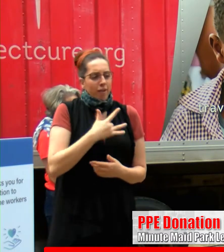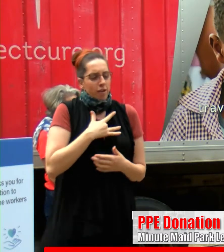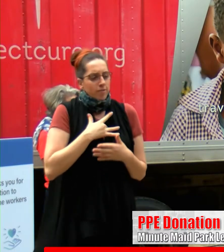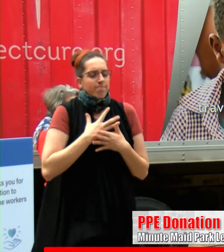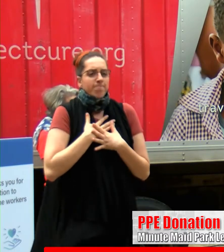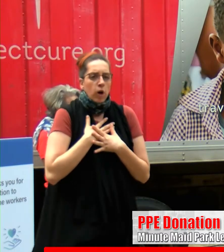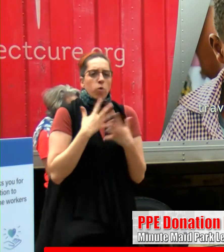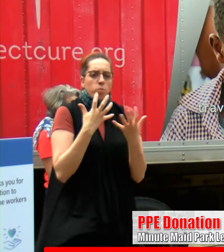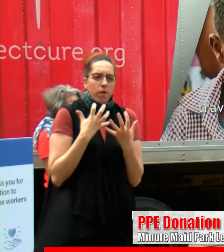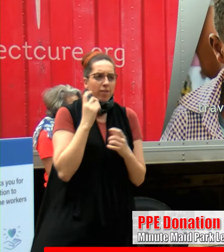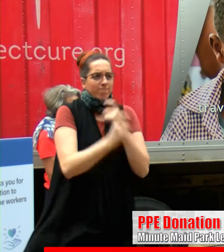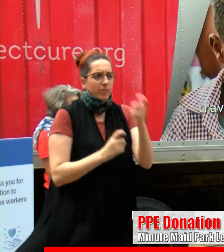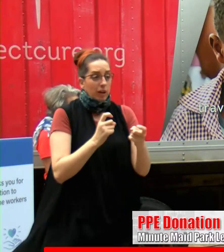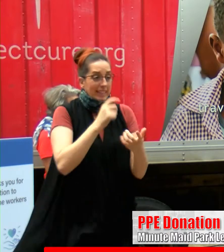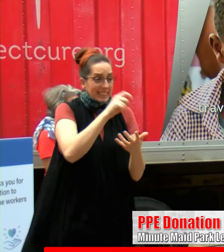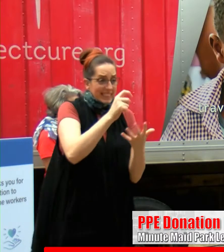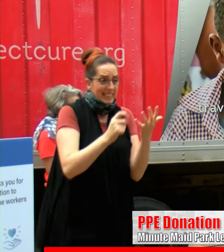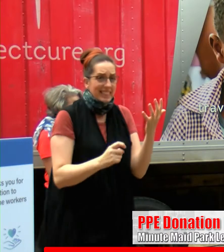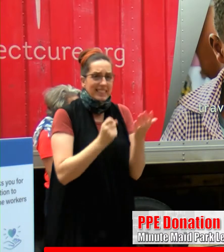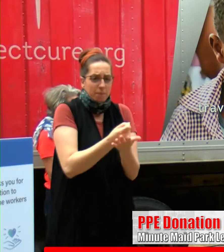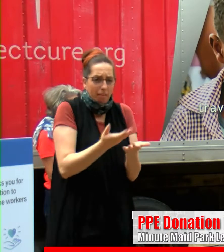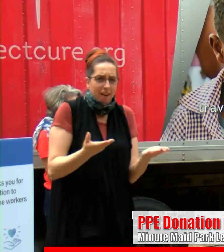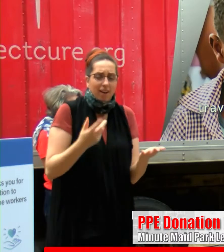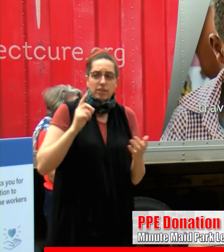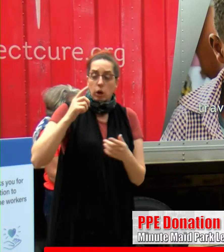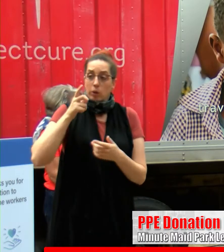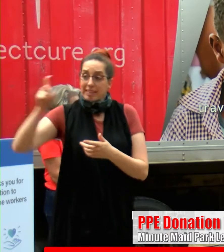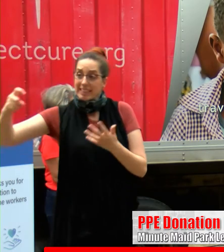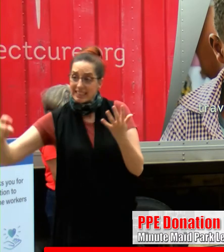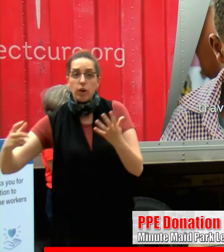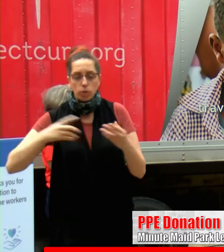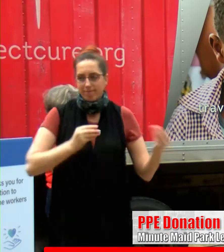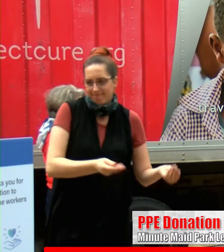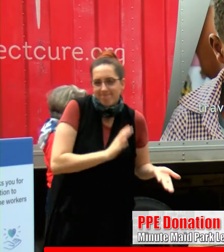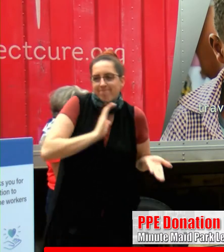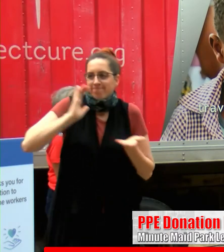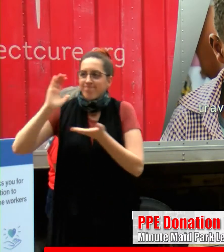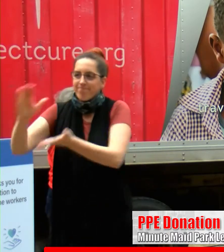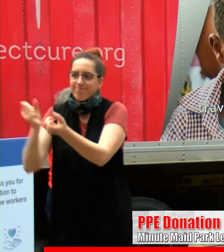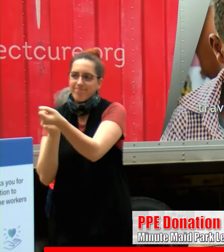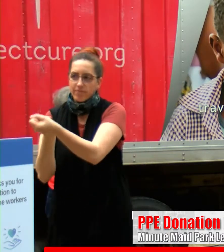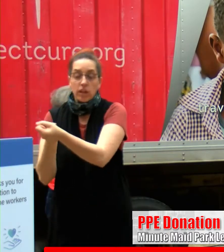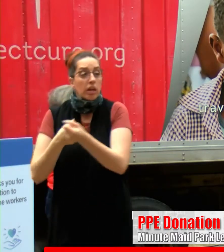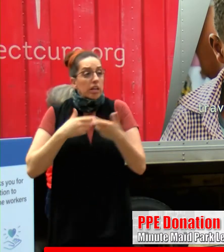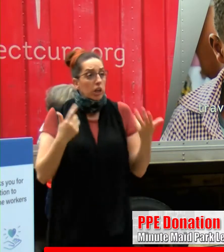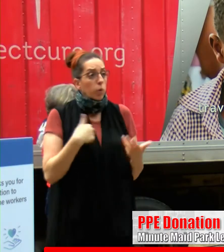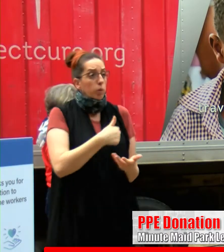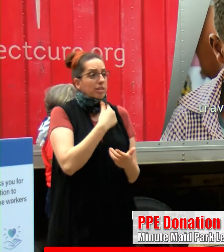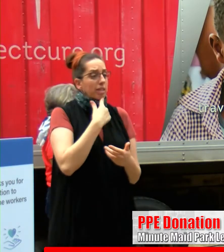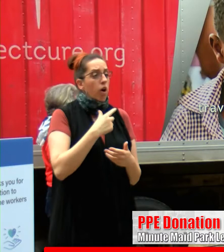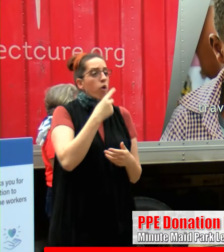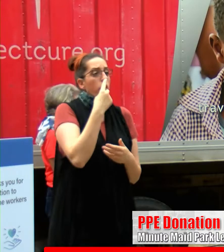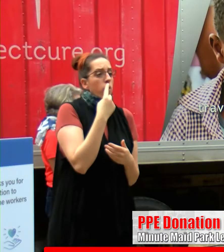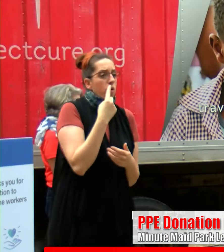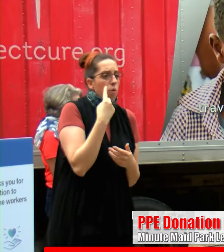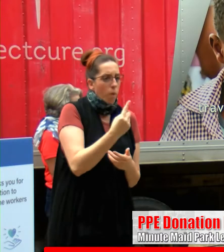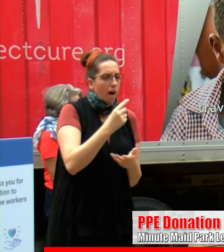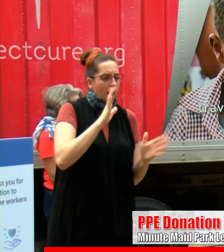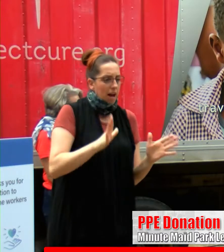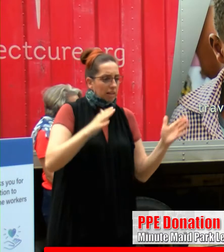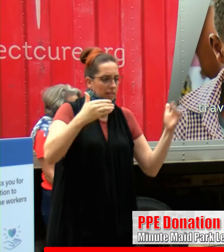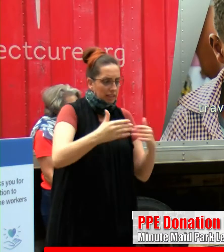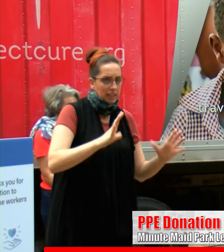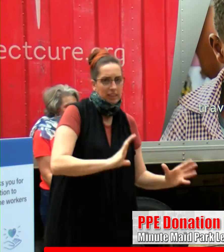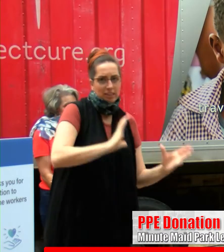and making sure we get these supplies to those who need them. At Project C.U.R.E., we like to say we're saving the world one cargo container at a